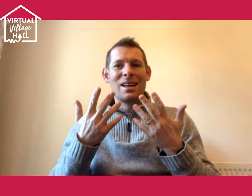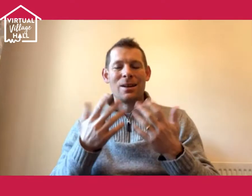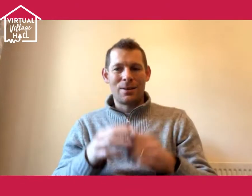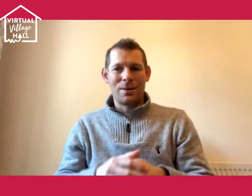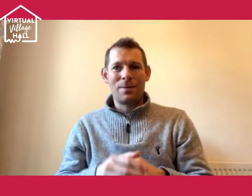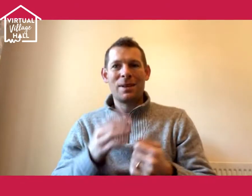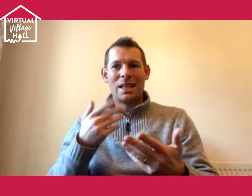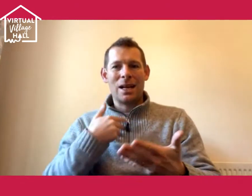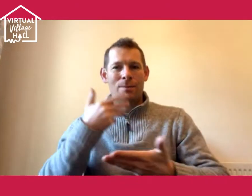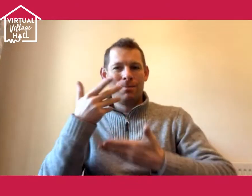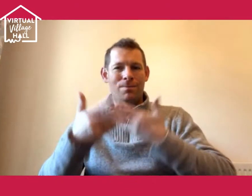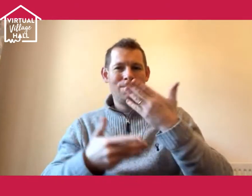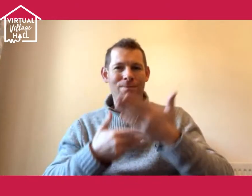Okay, good.